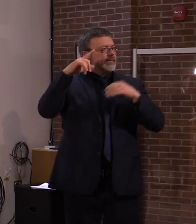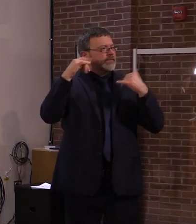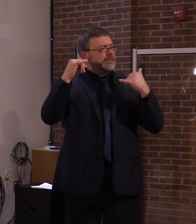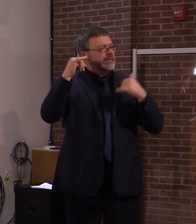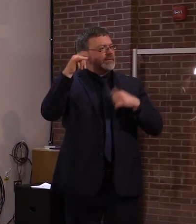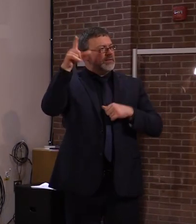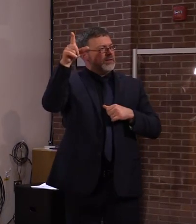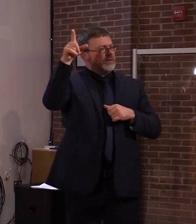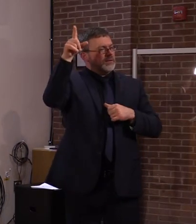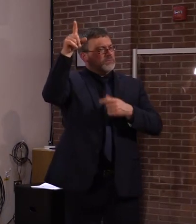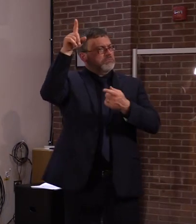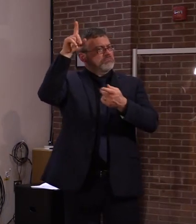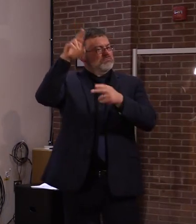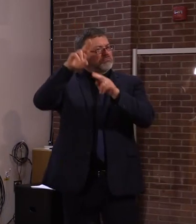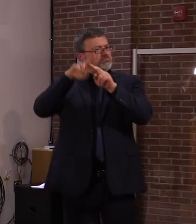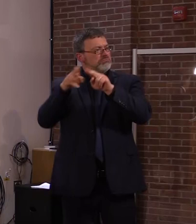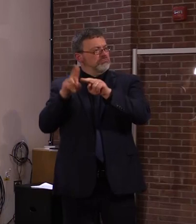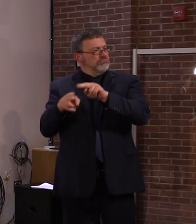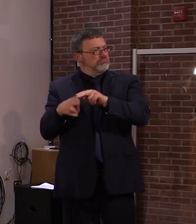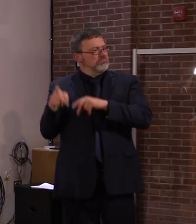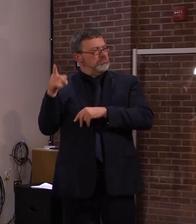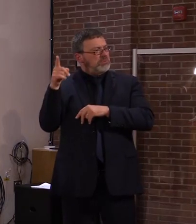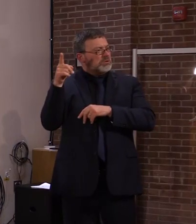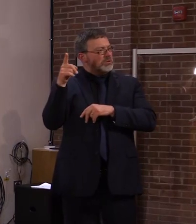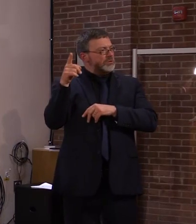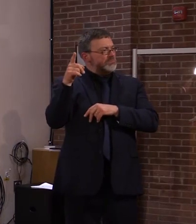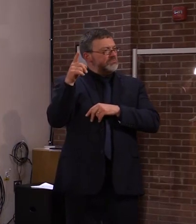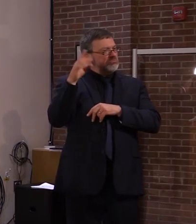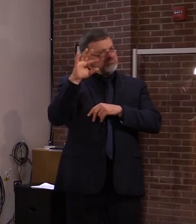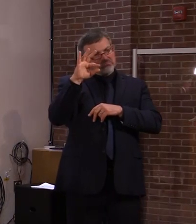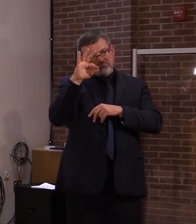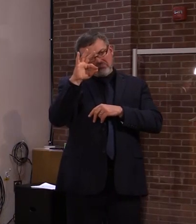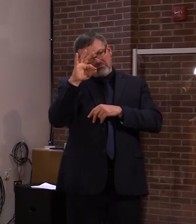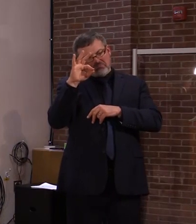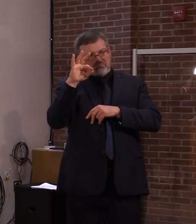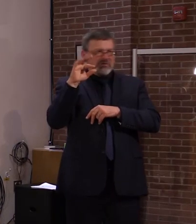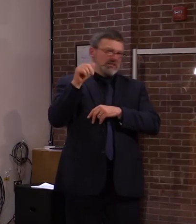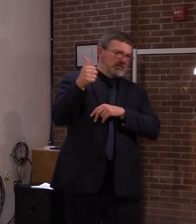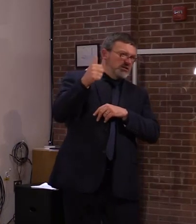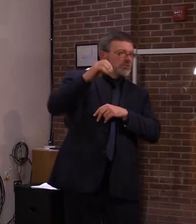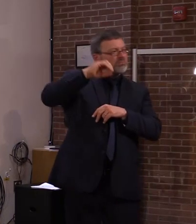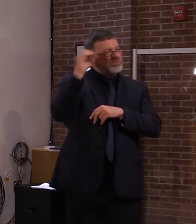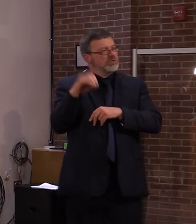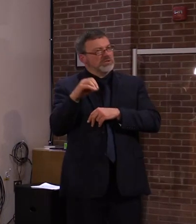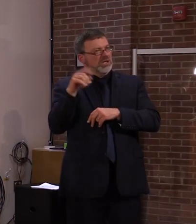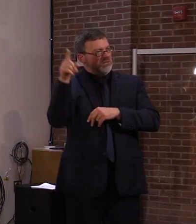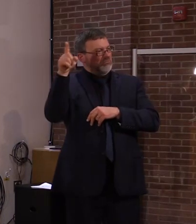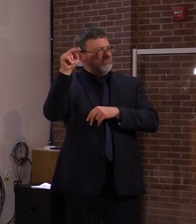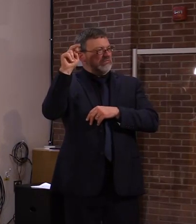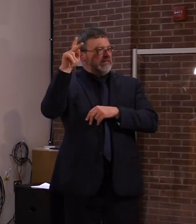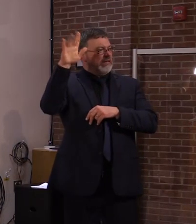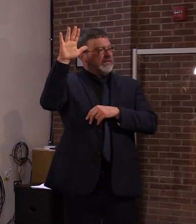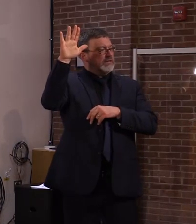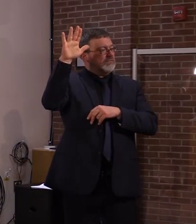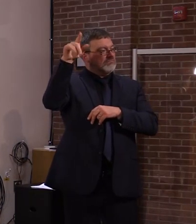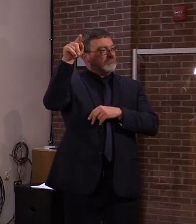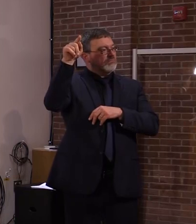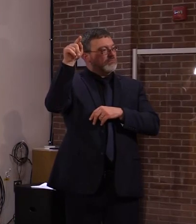down in the maybe 9-10%. Yesterday, I believe I saw